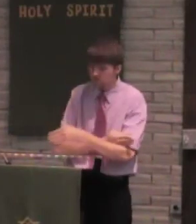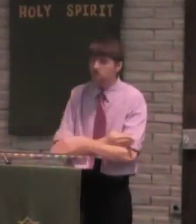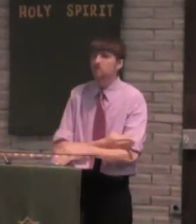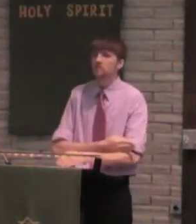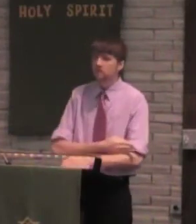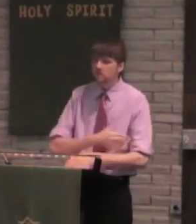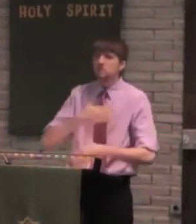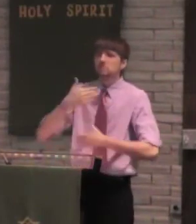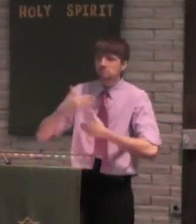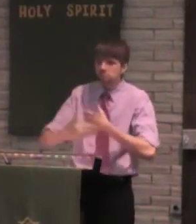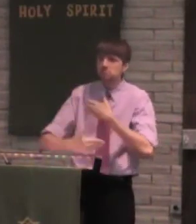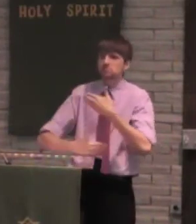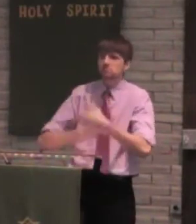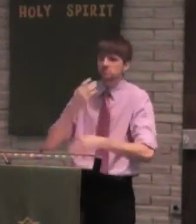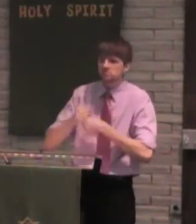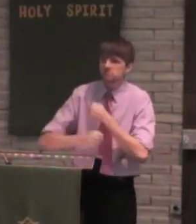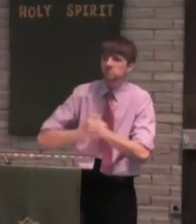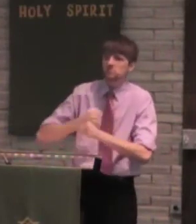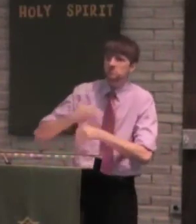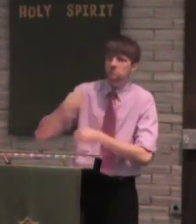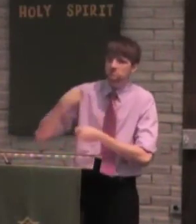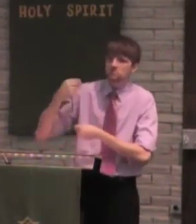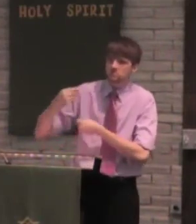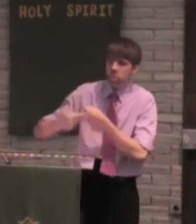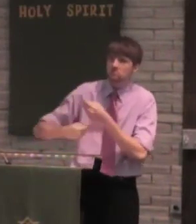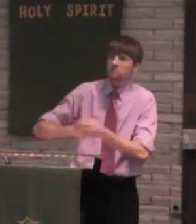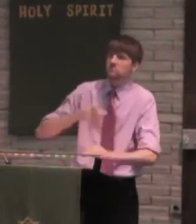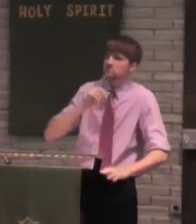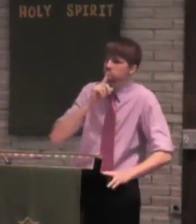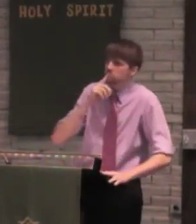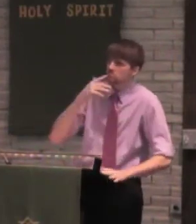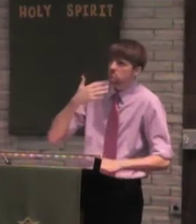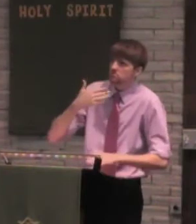God's promise, had his son,